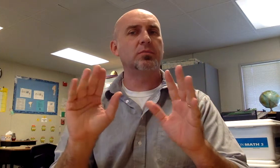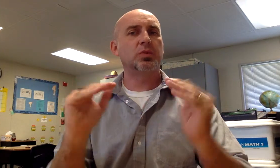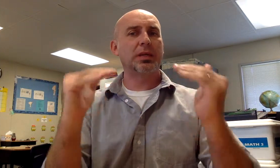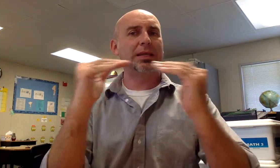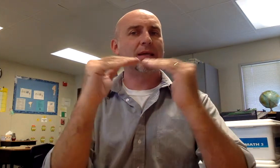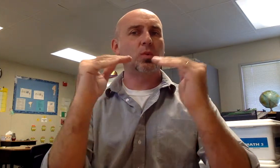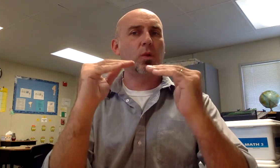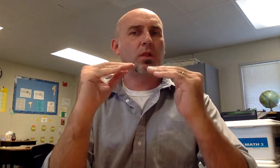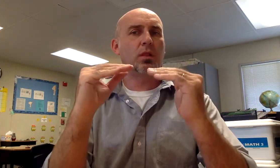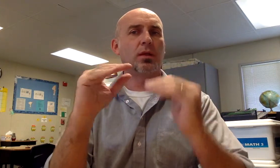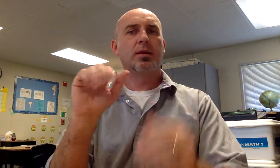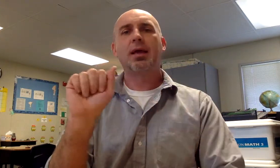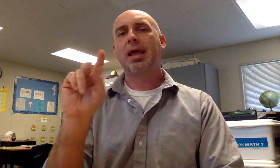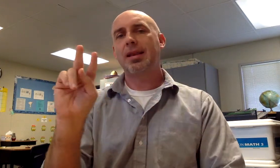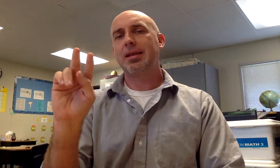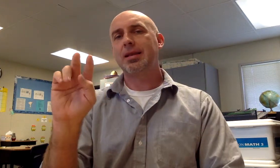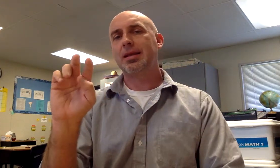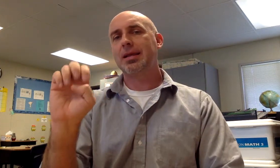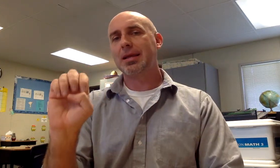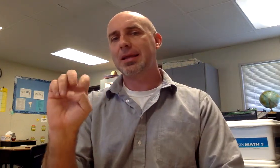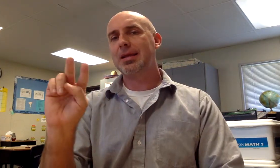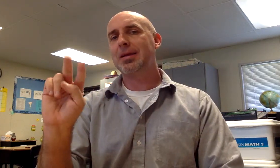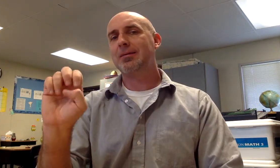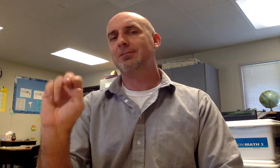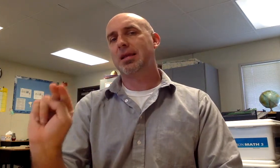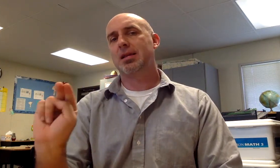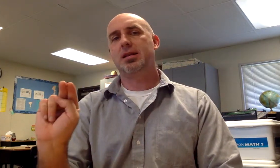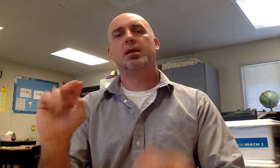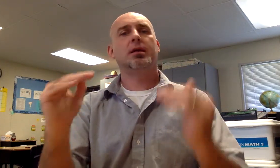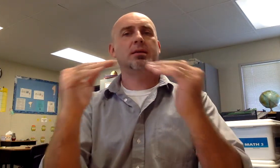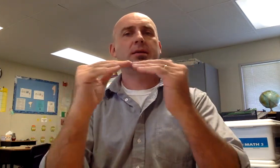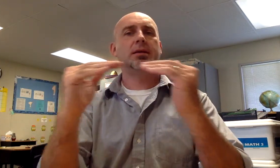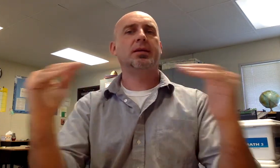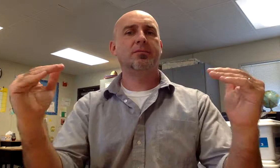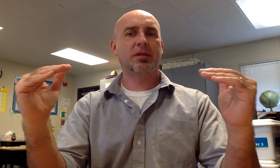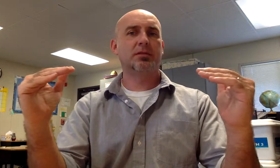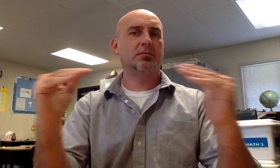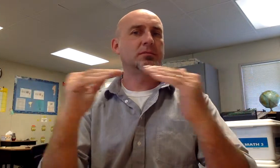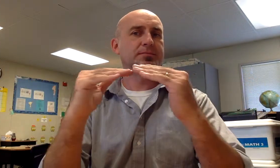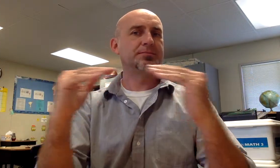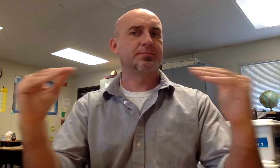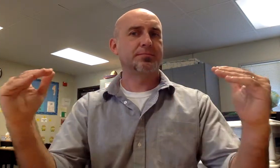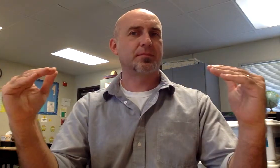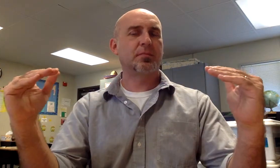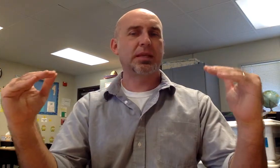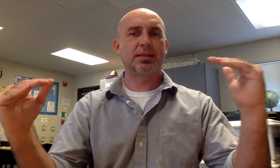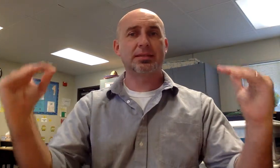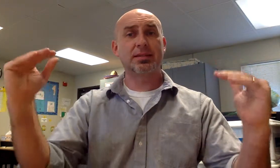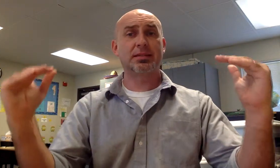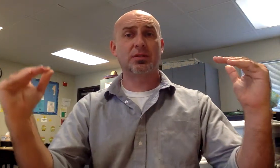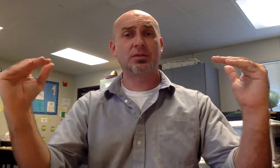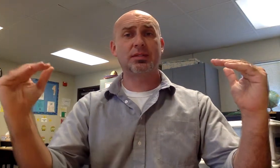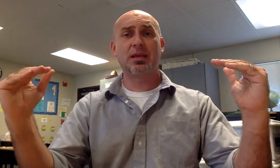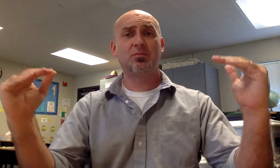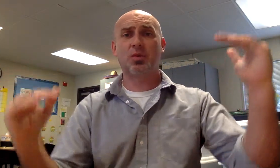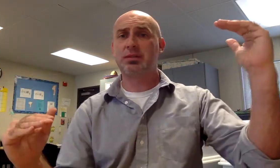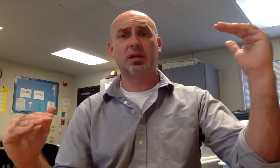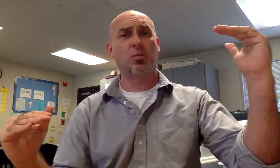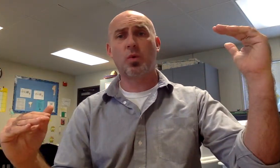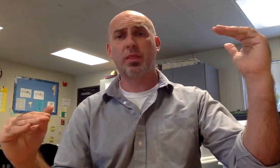between equal and even. Even, meaning this and this, they're the same. One's not more than